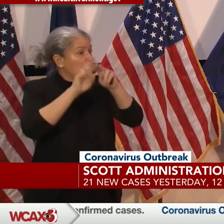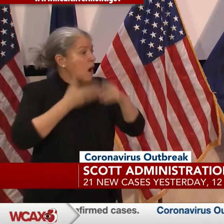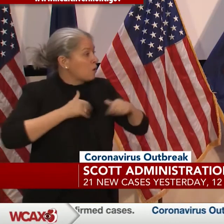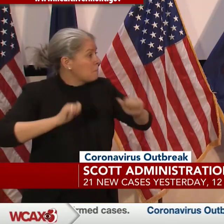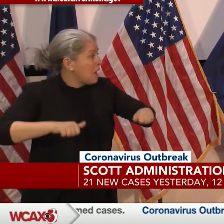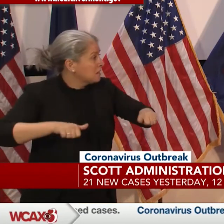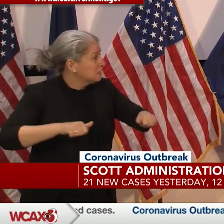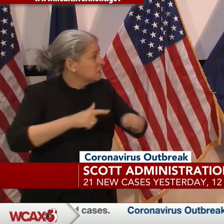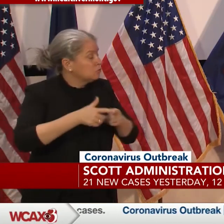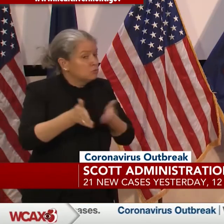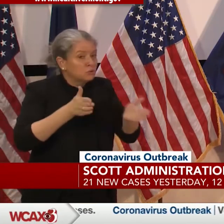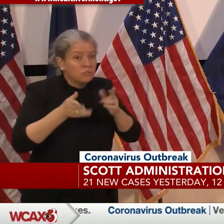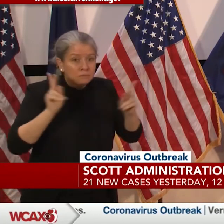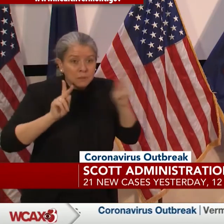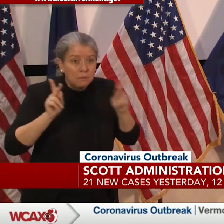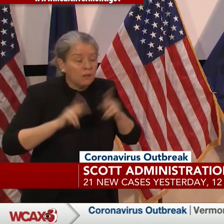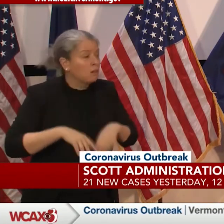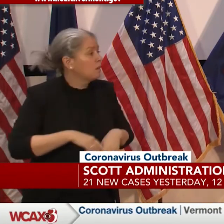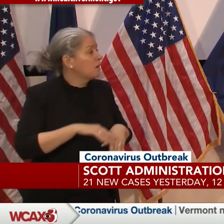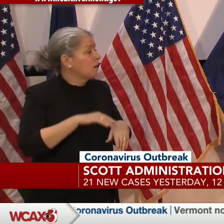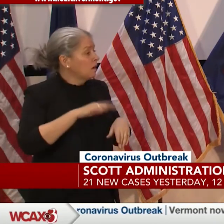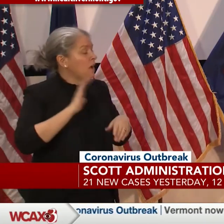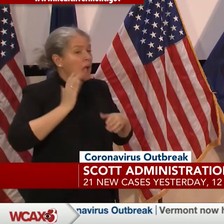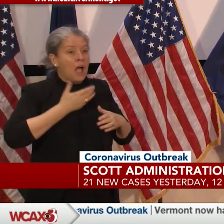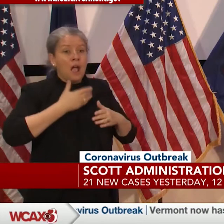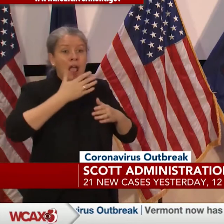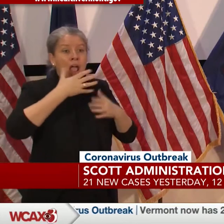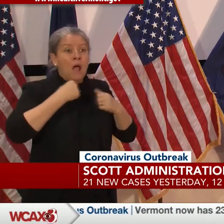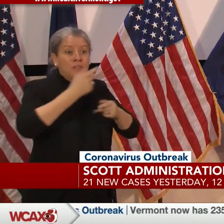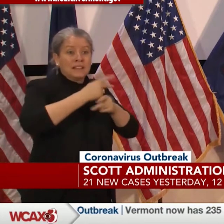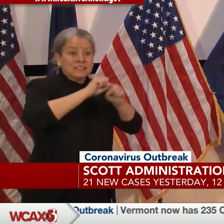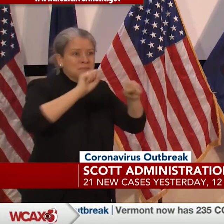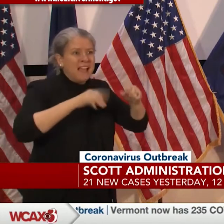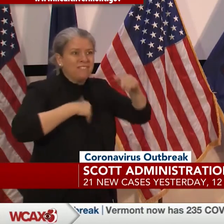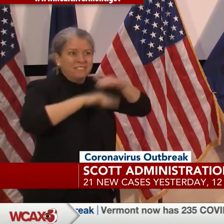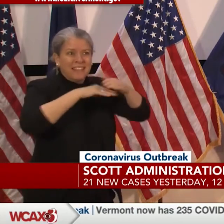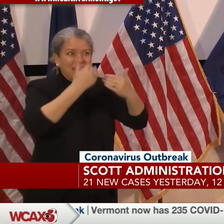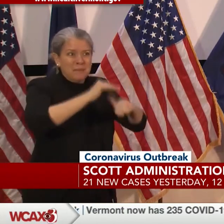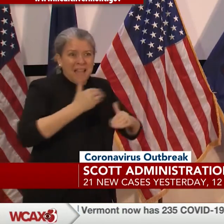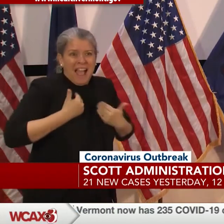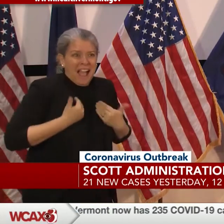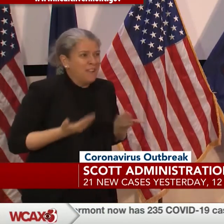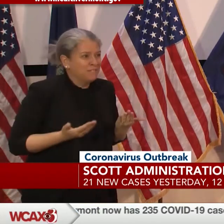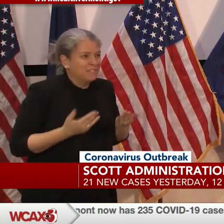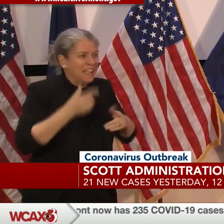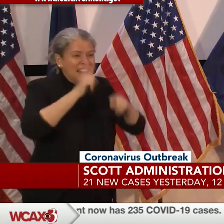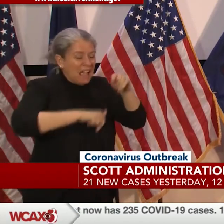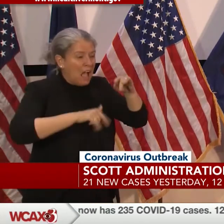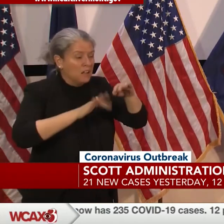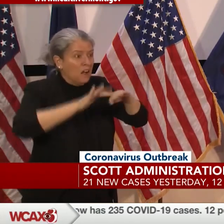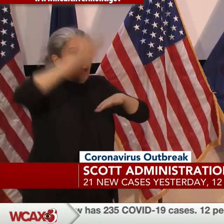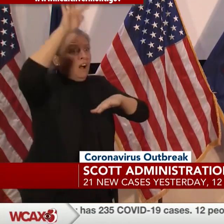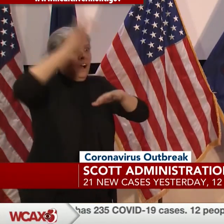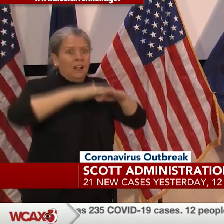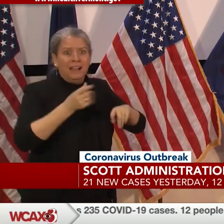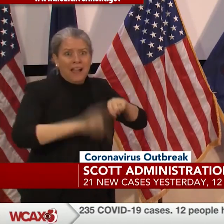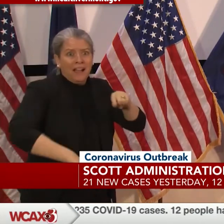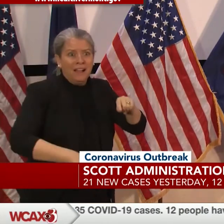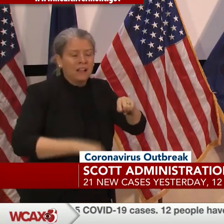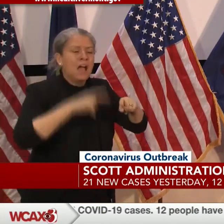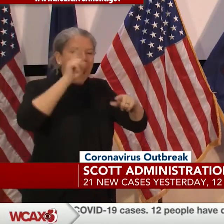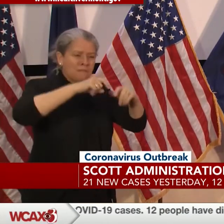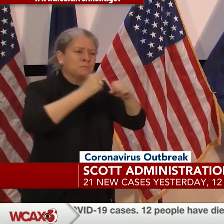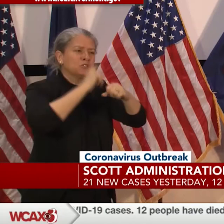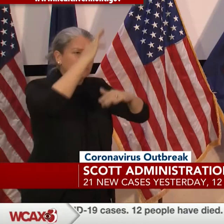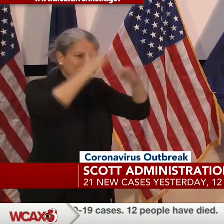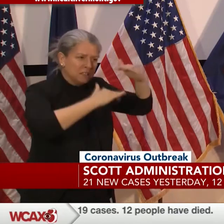line of the capacity of our healthcare system, making sure that we have surge capacity there, making sure